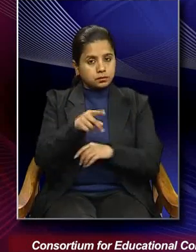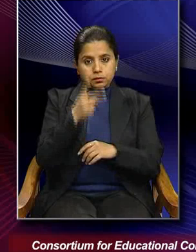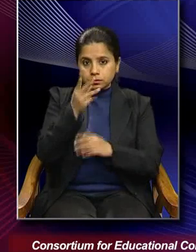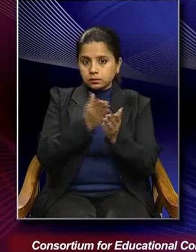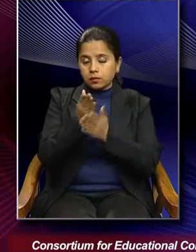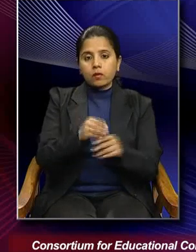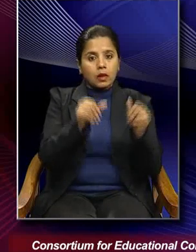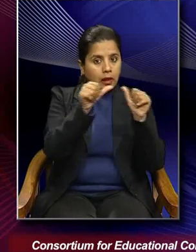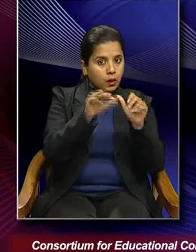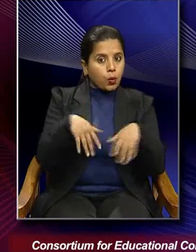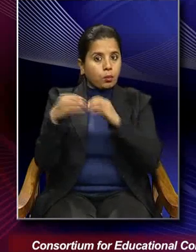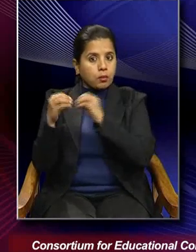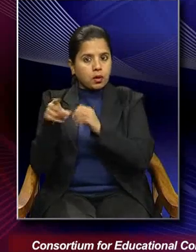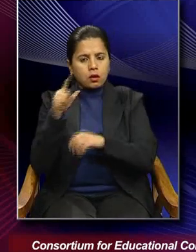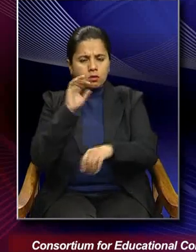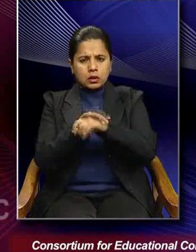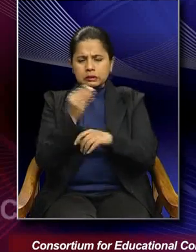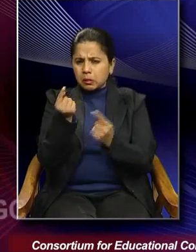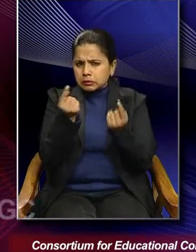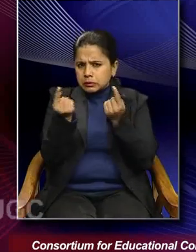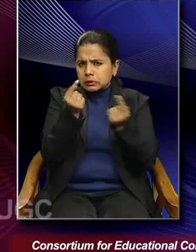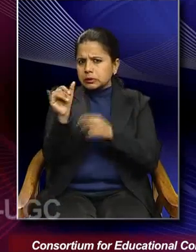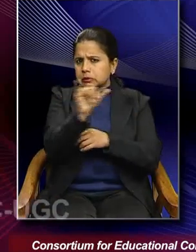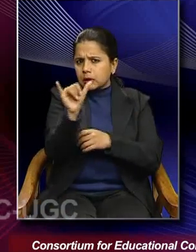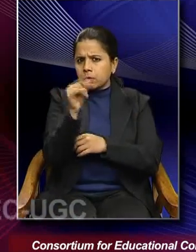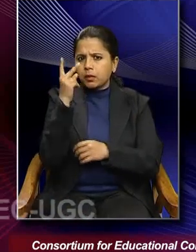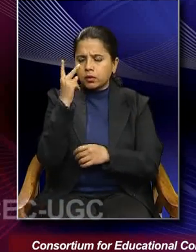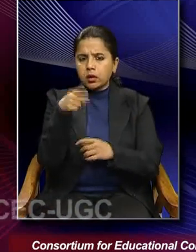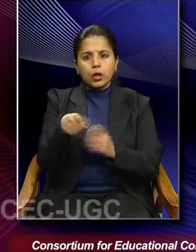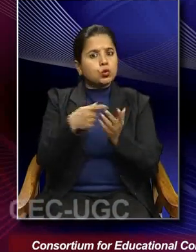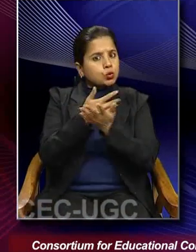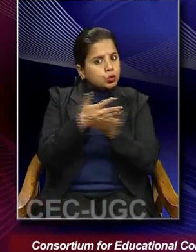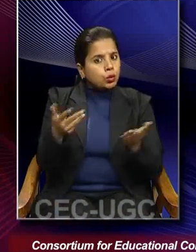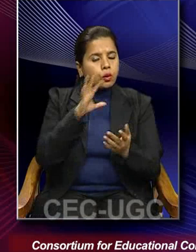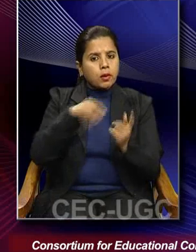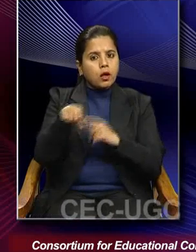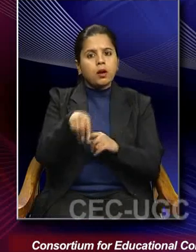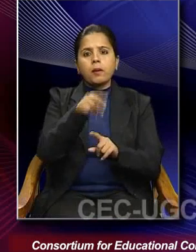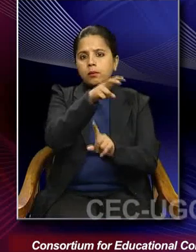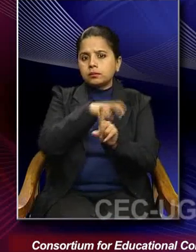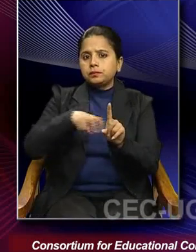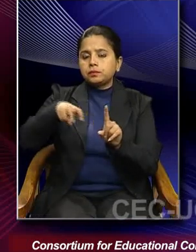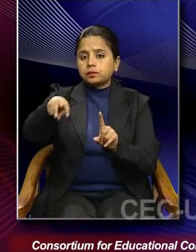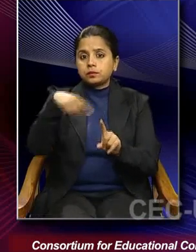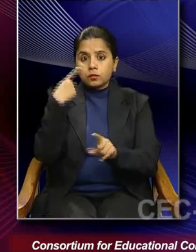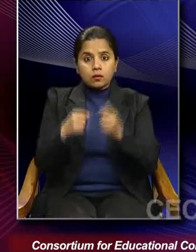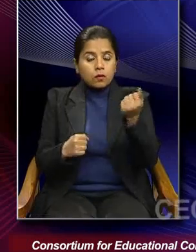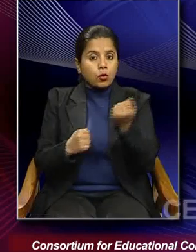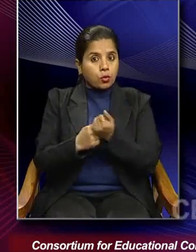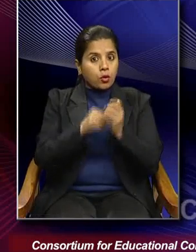and B, they become identical, since the resources will move from those supporting the